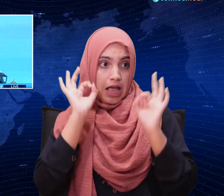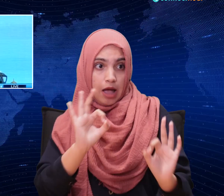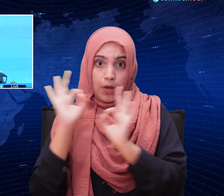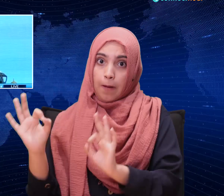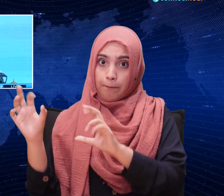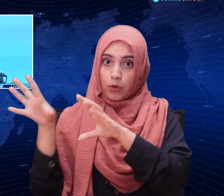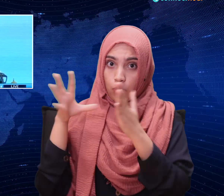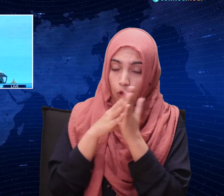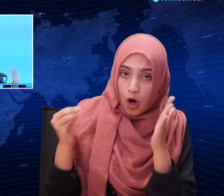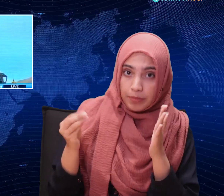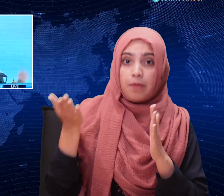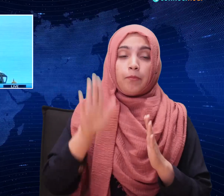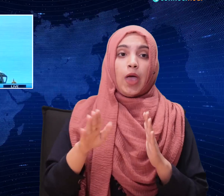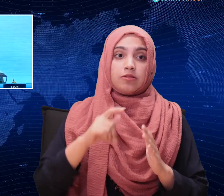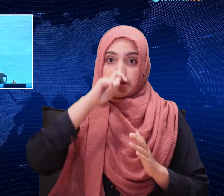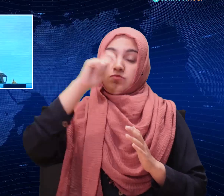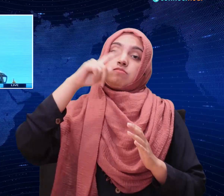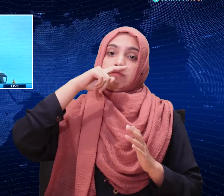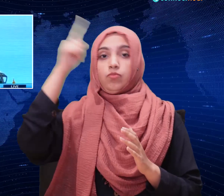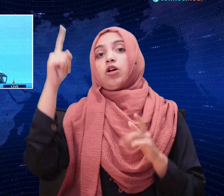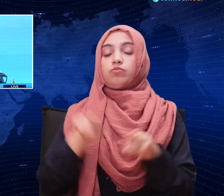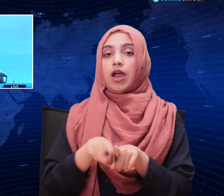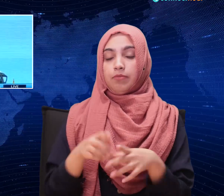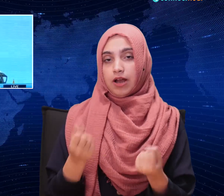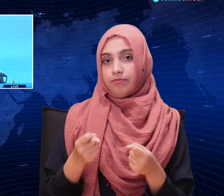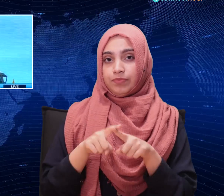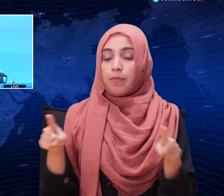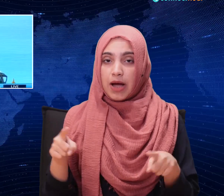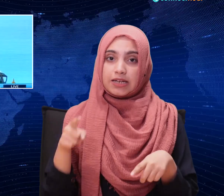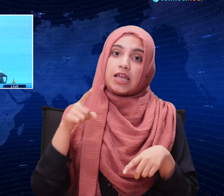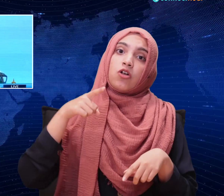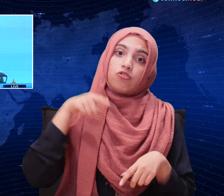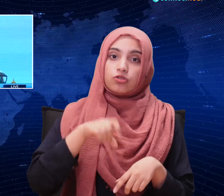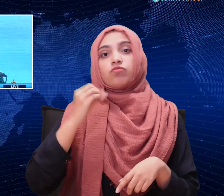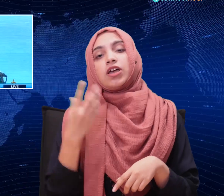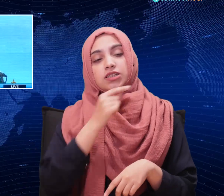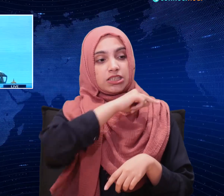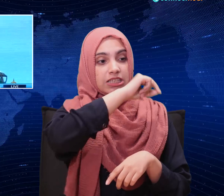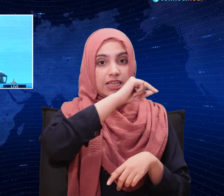As a result, English medium schools were increased, he added.